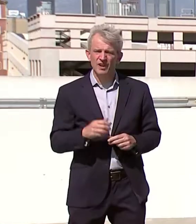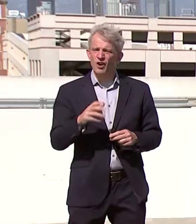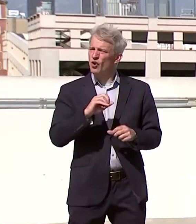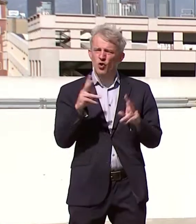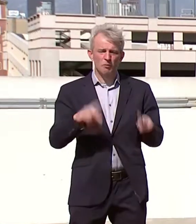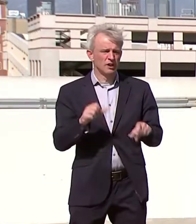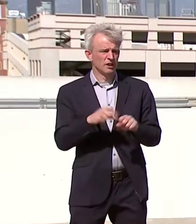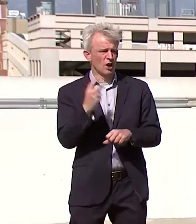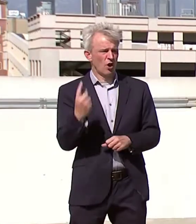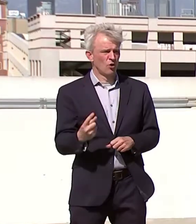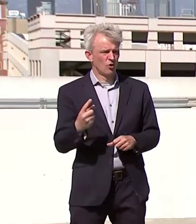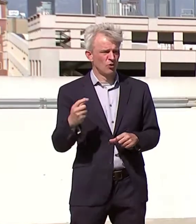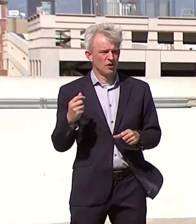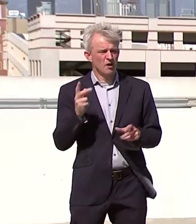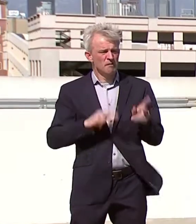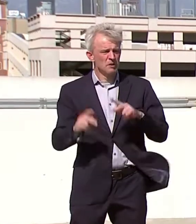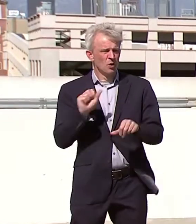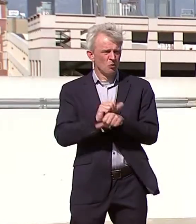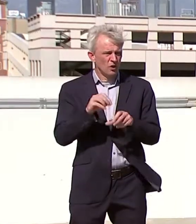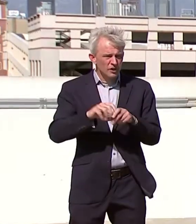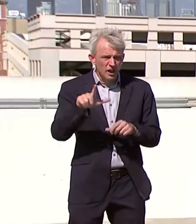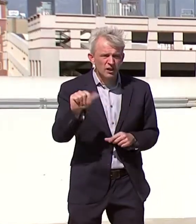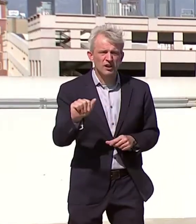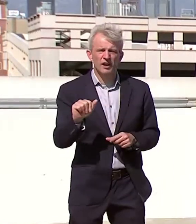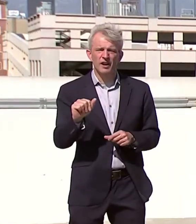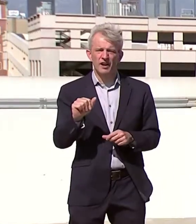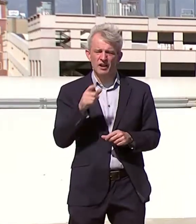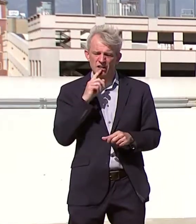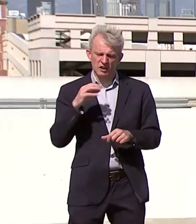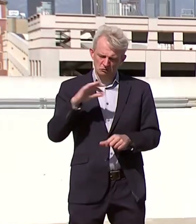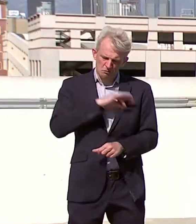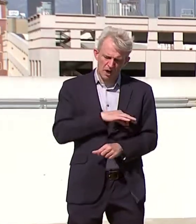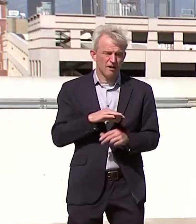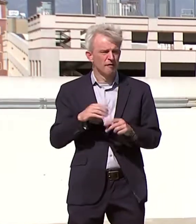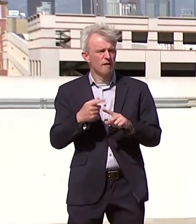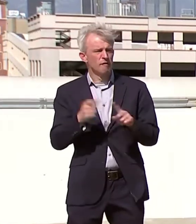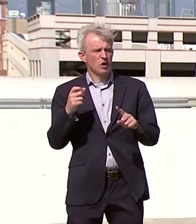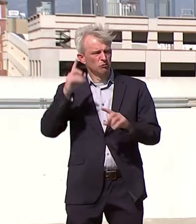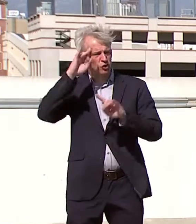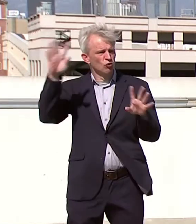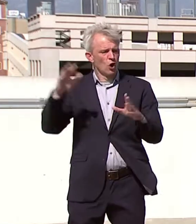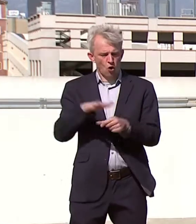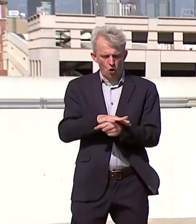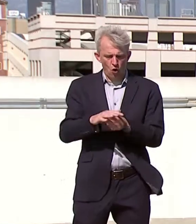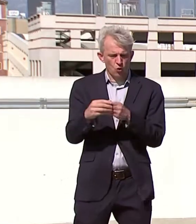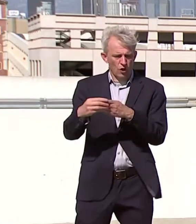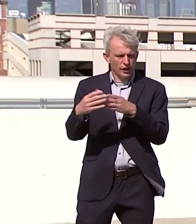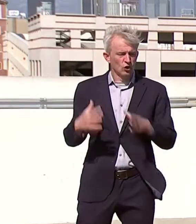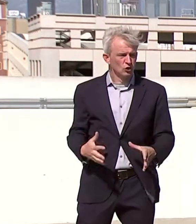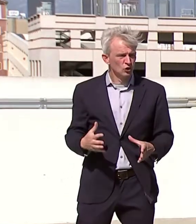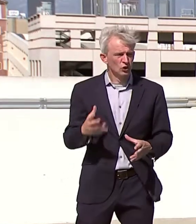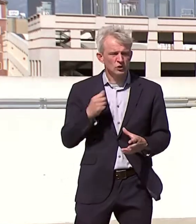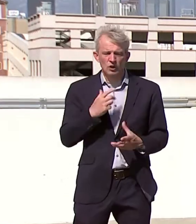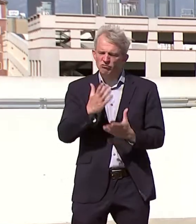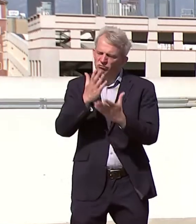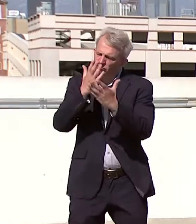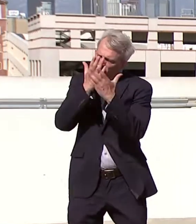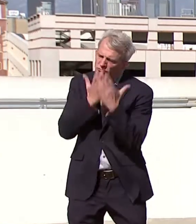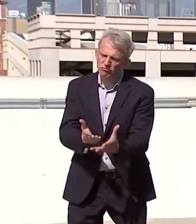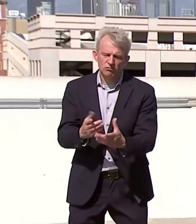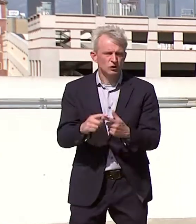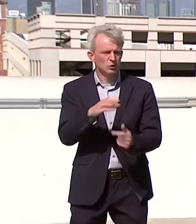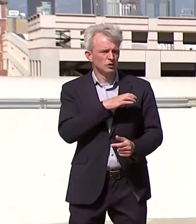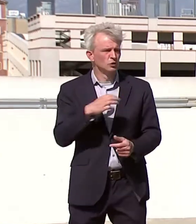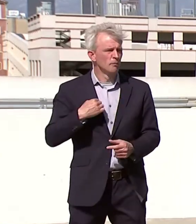has benefited greatly from the many extraordinary local leaders. So I want to extend deep appreciation to